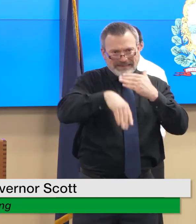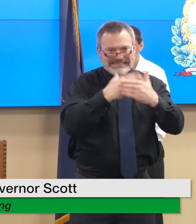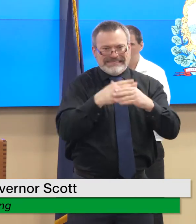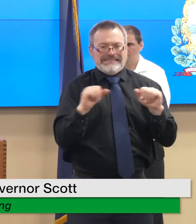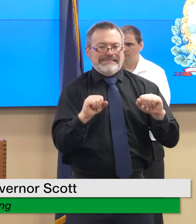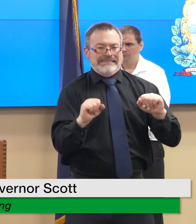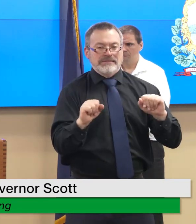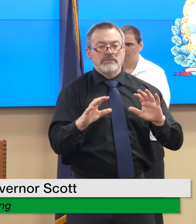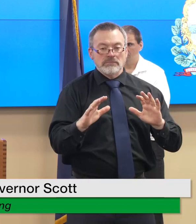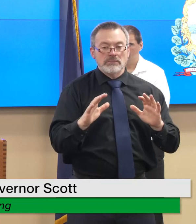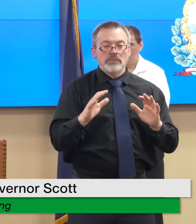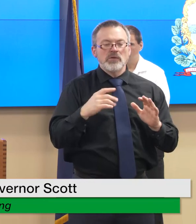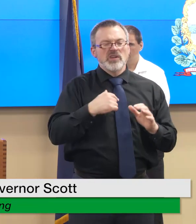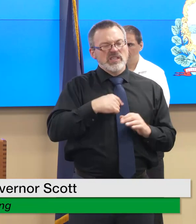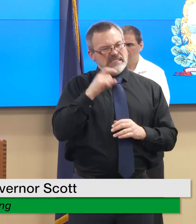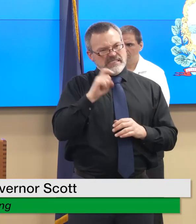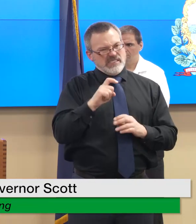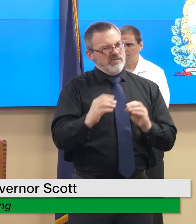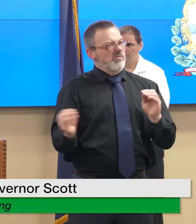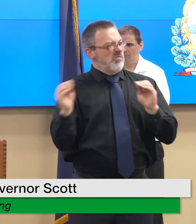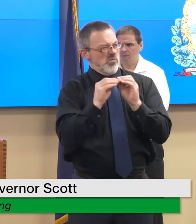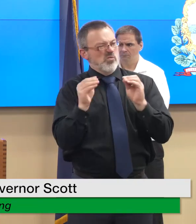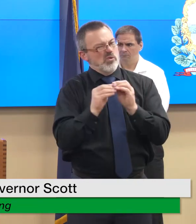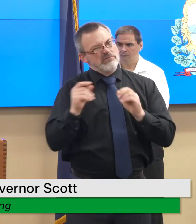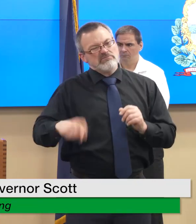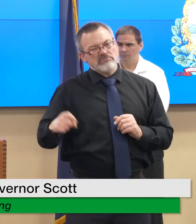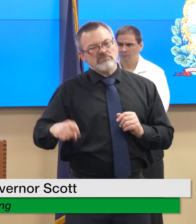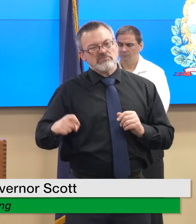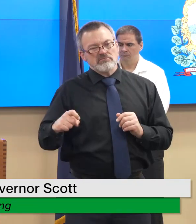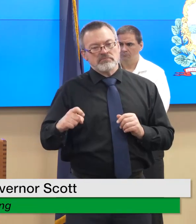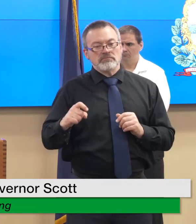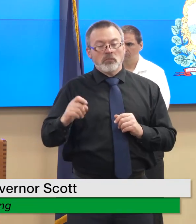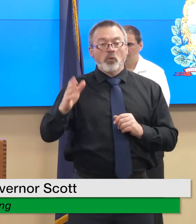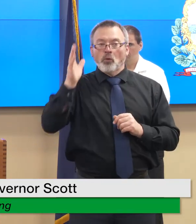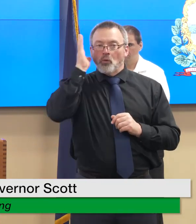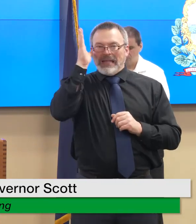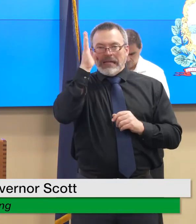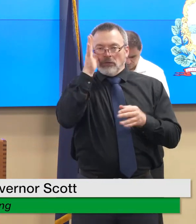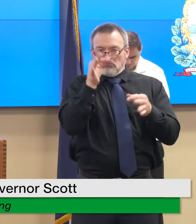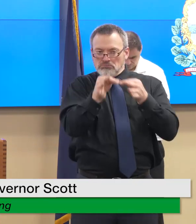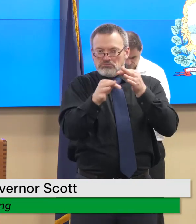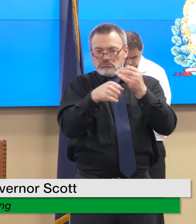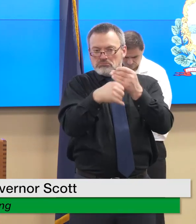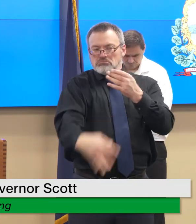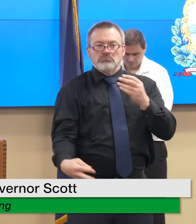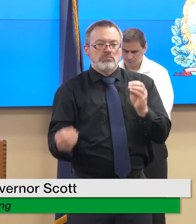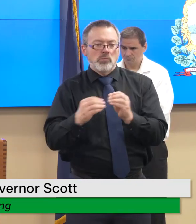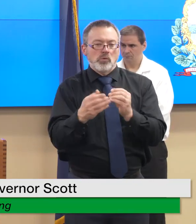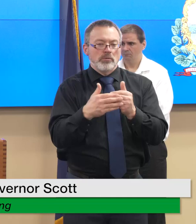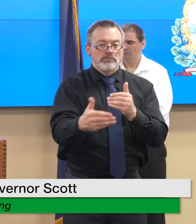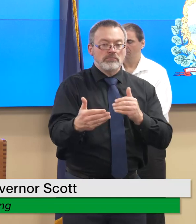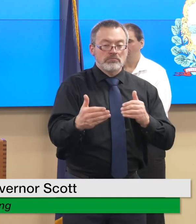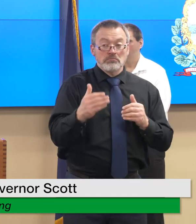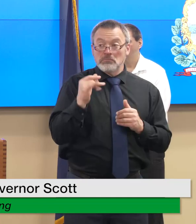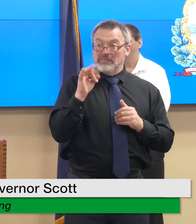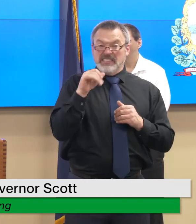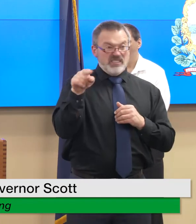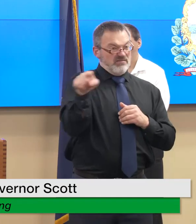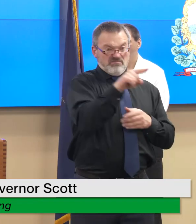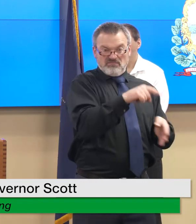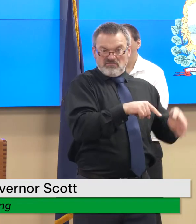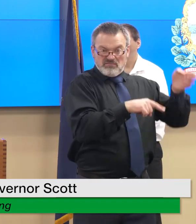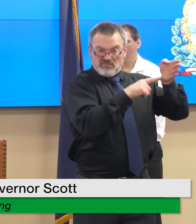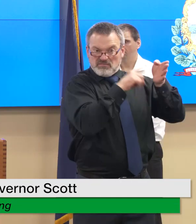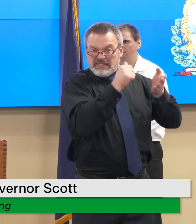the coming weeks and months. And we continue to urge Vermonters to contact us for assistance if you visit the Agency of